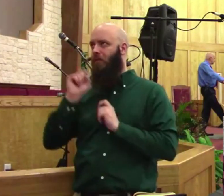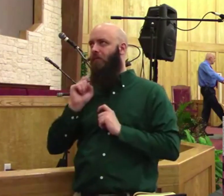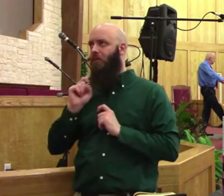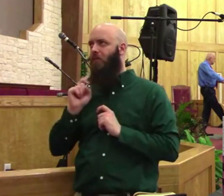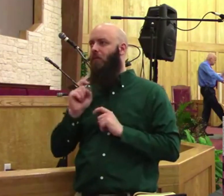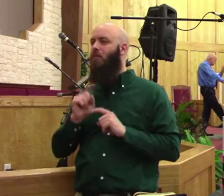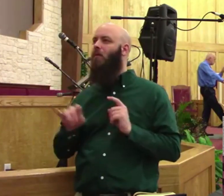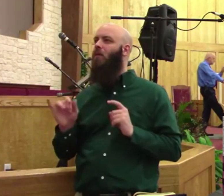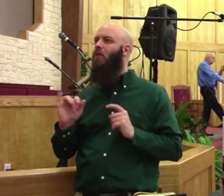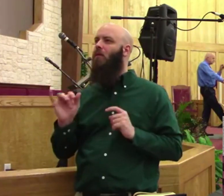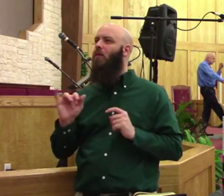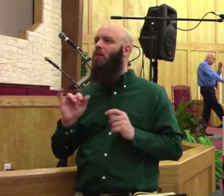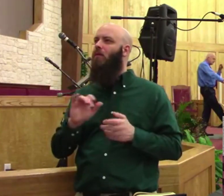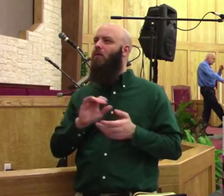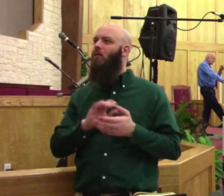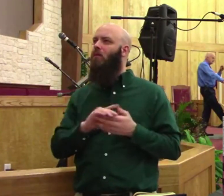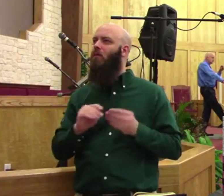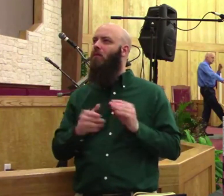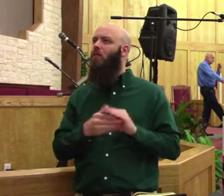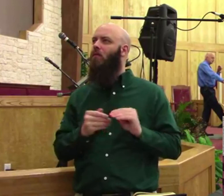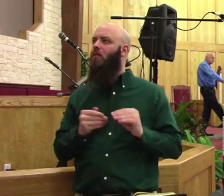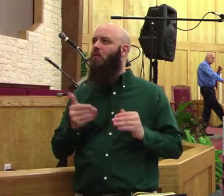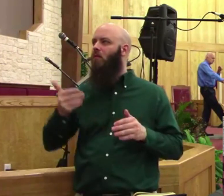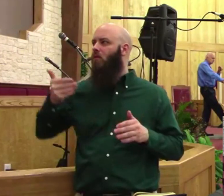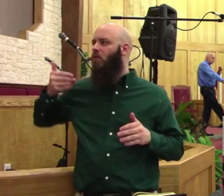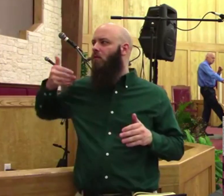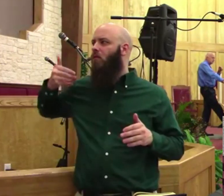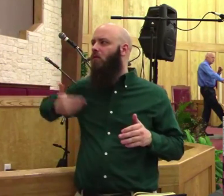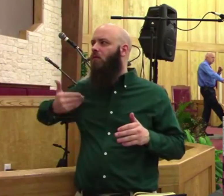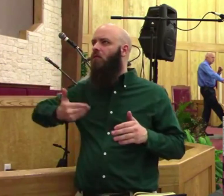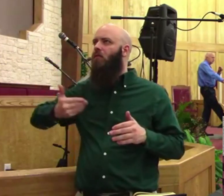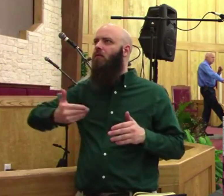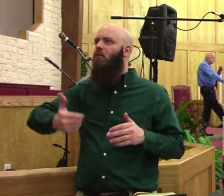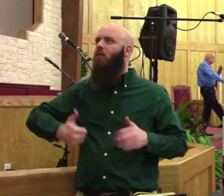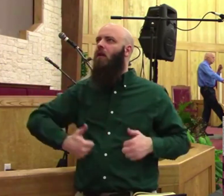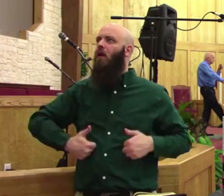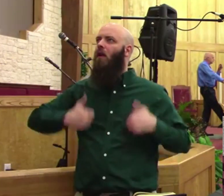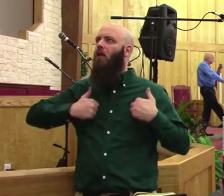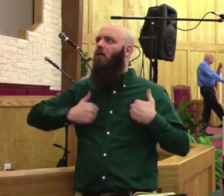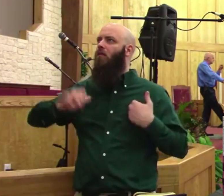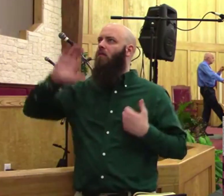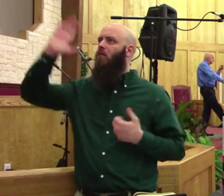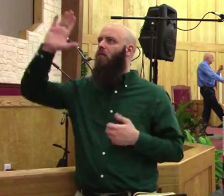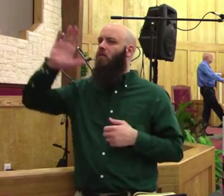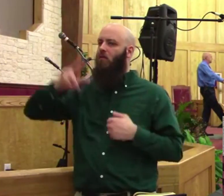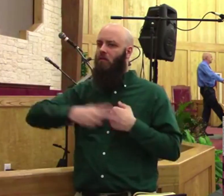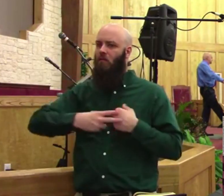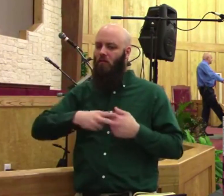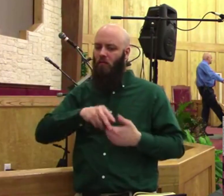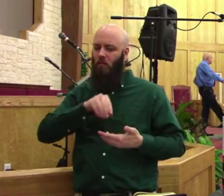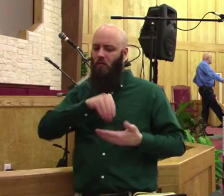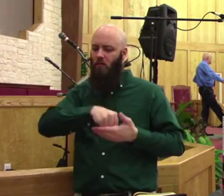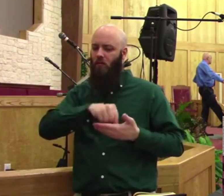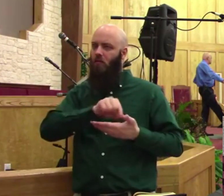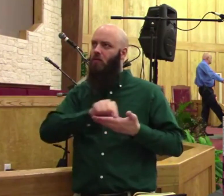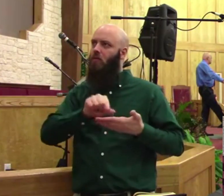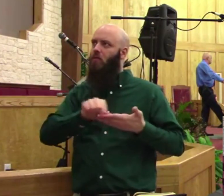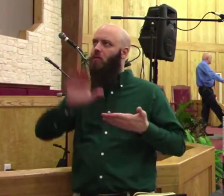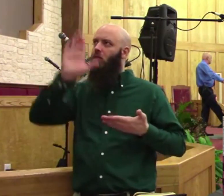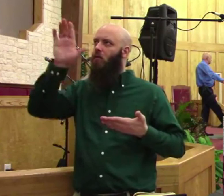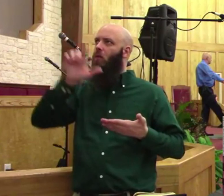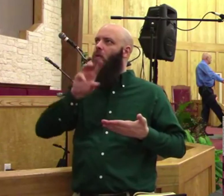But in the stories of the lives of those you have preserved for us in your word.